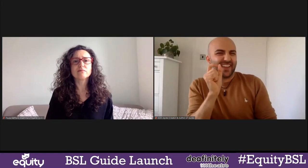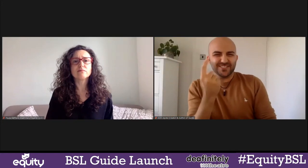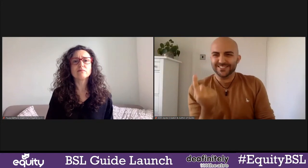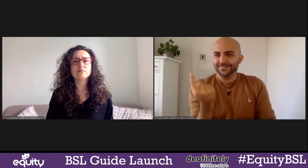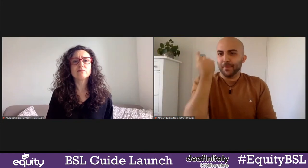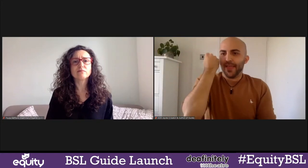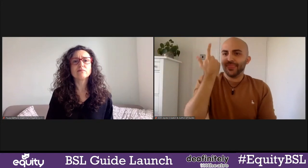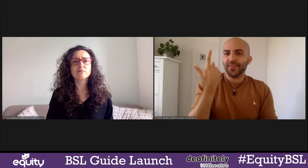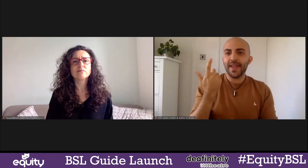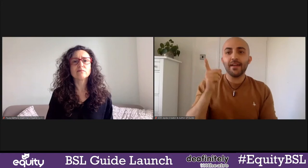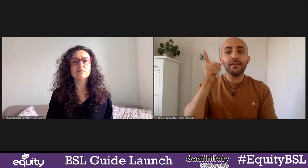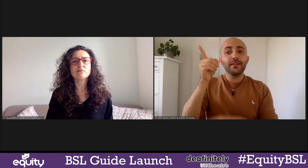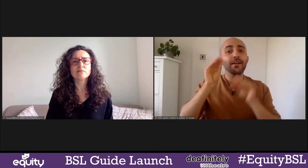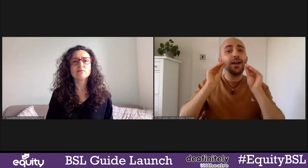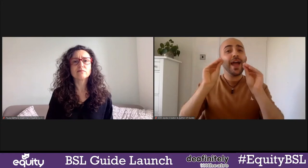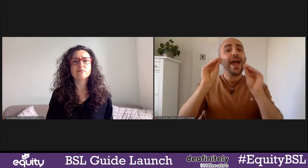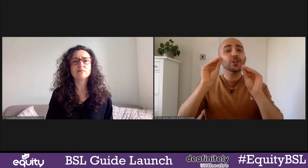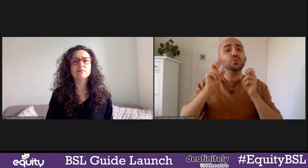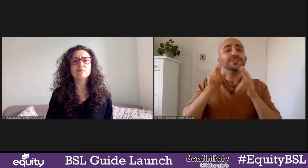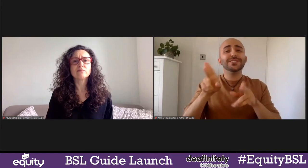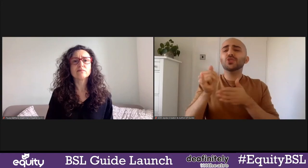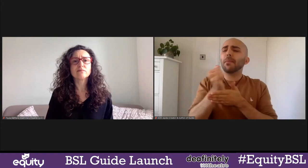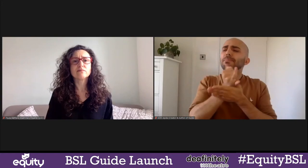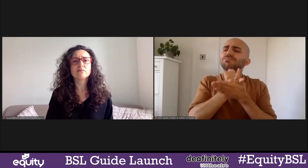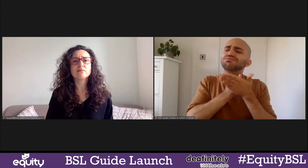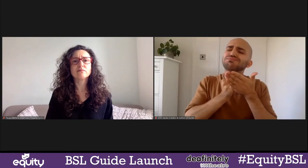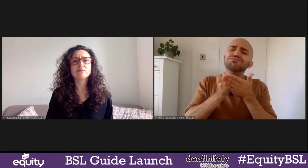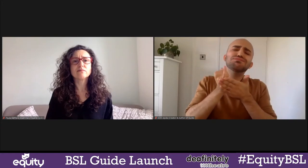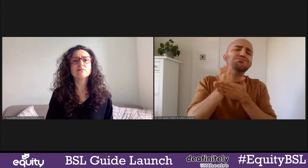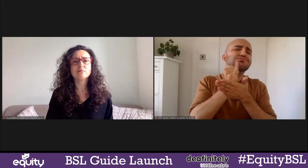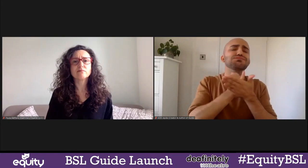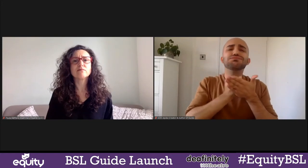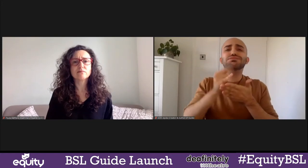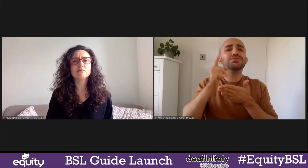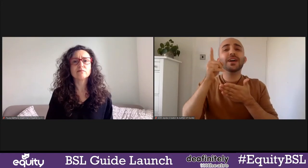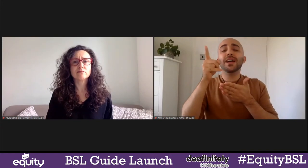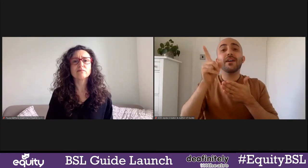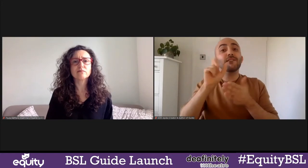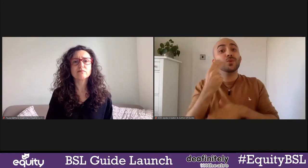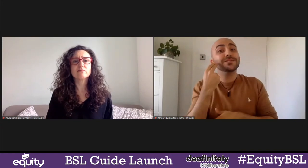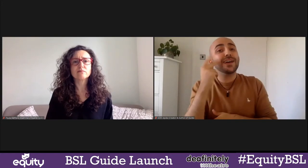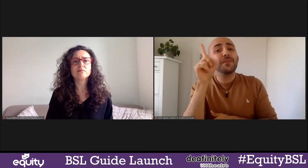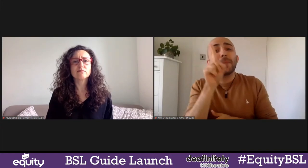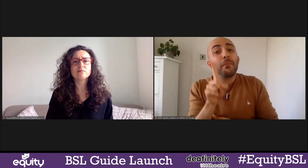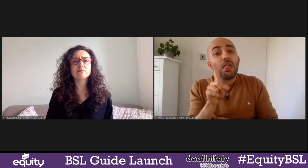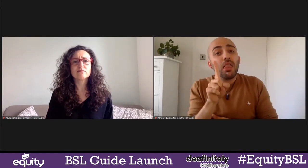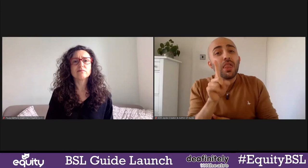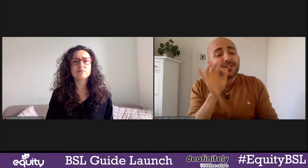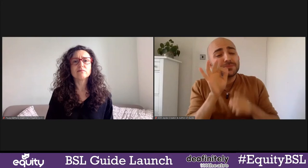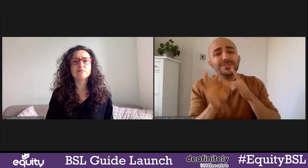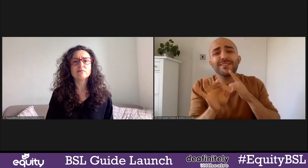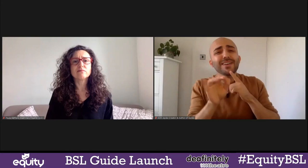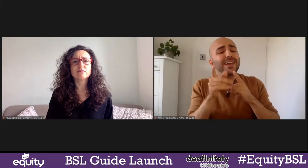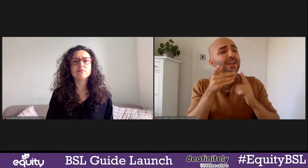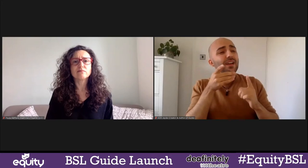She was going to school in the 60s and 70s. And at that time, the education system for deaf